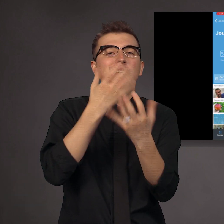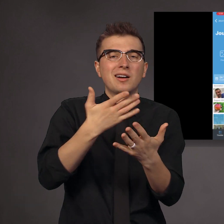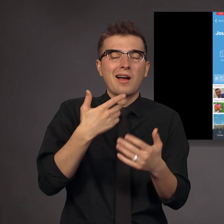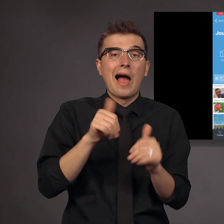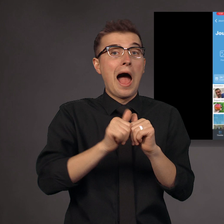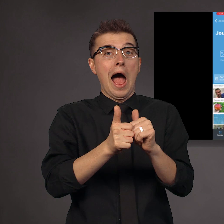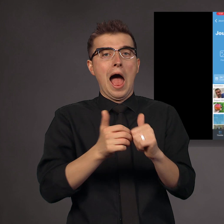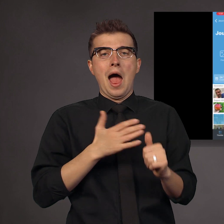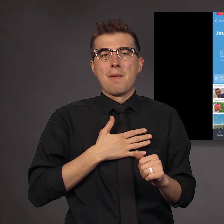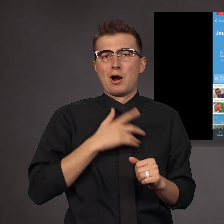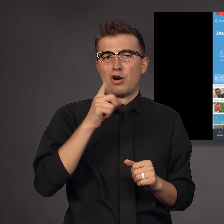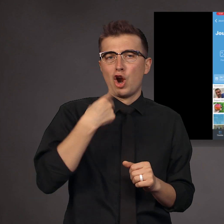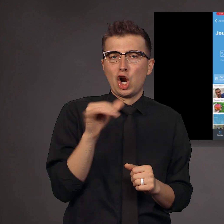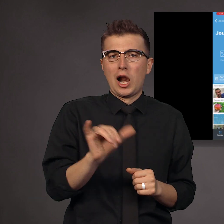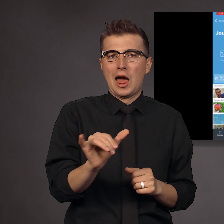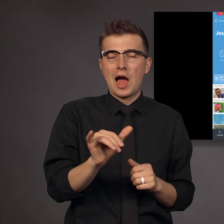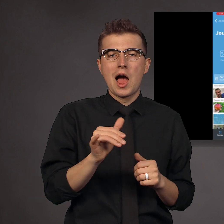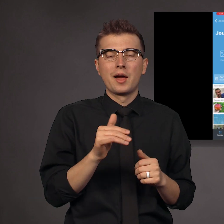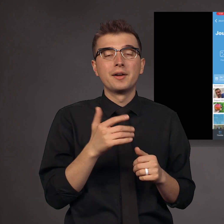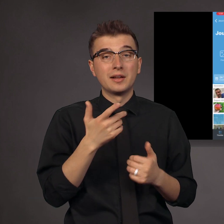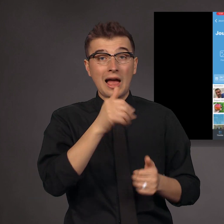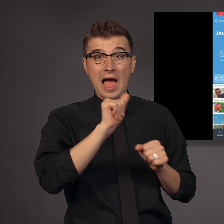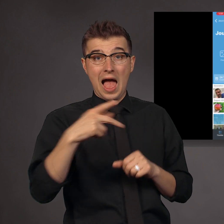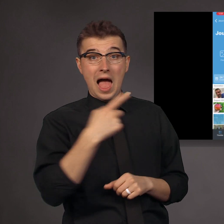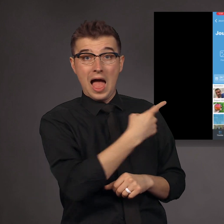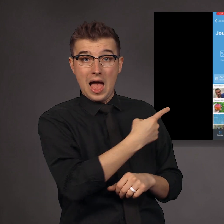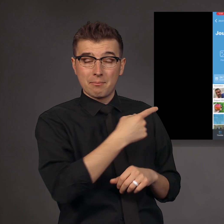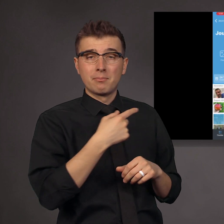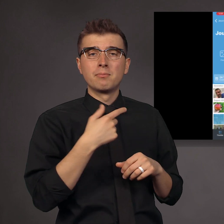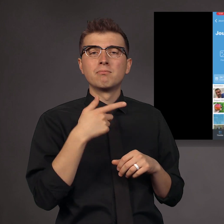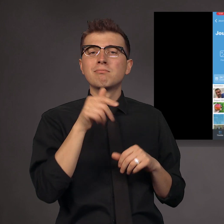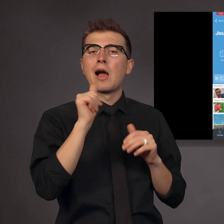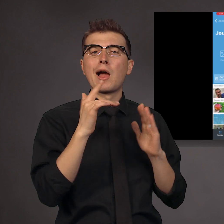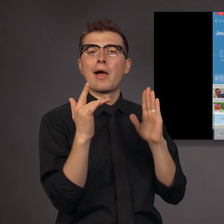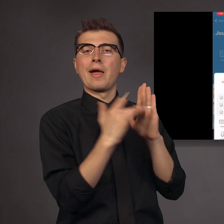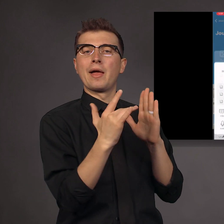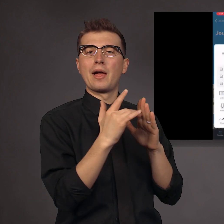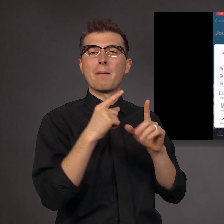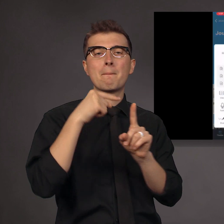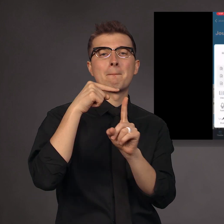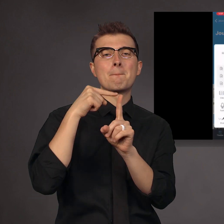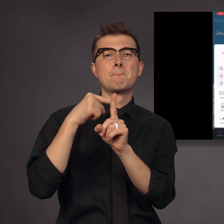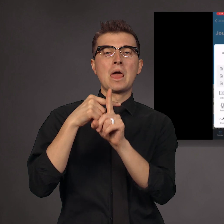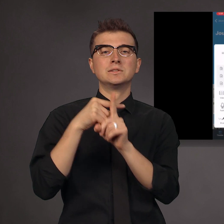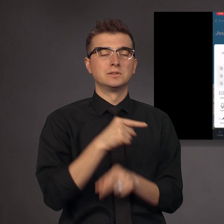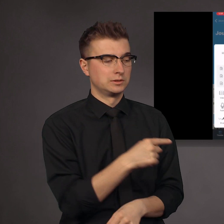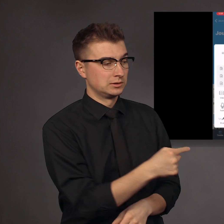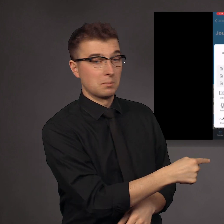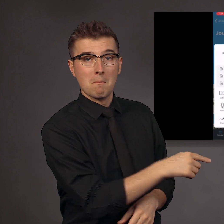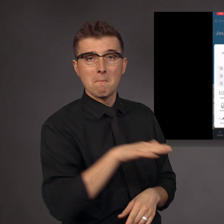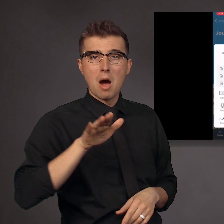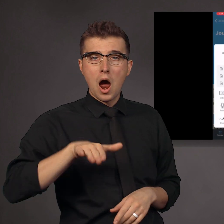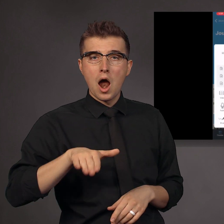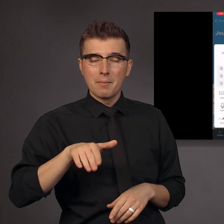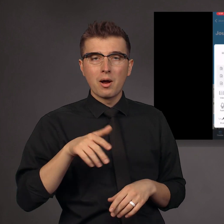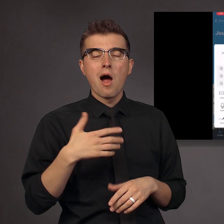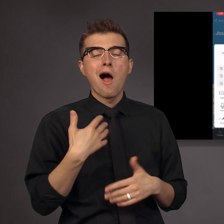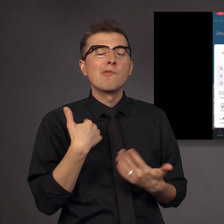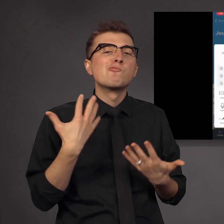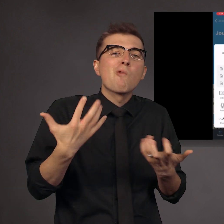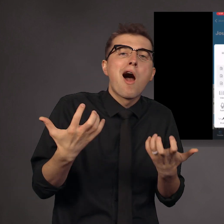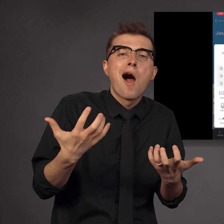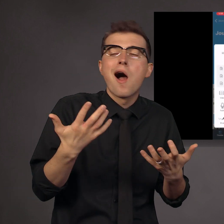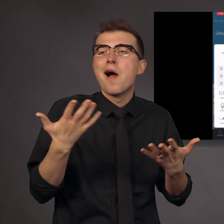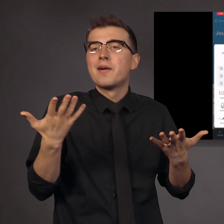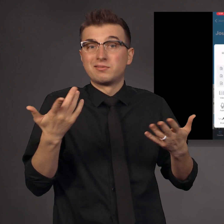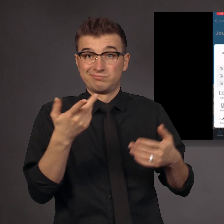I actually do my digital journaling. In an app like this, you can simply click on the plus button at the bottom and you can say, oh, I want to